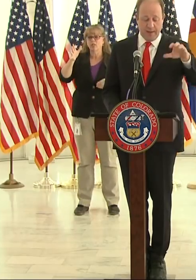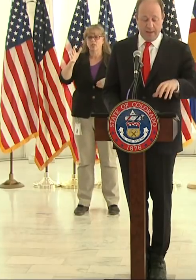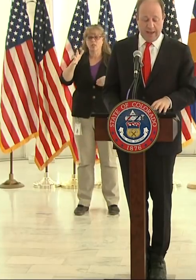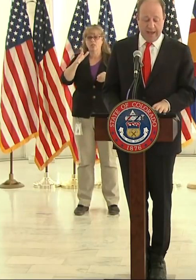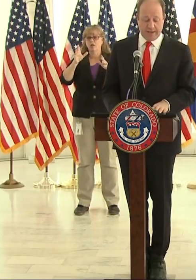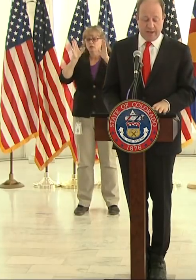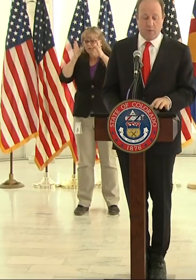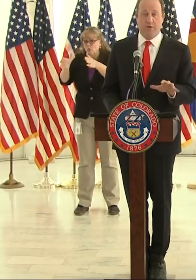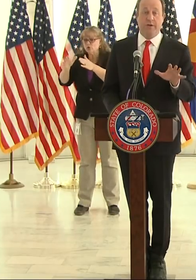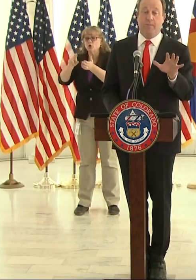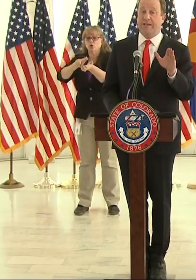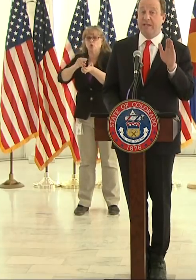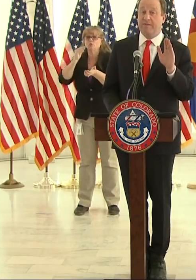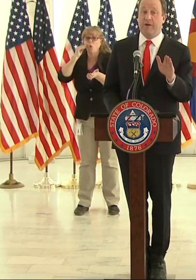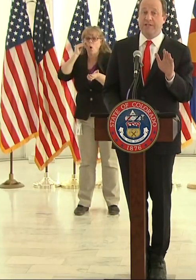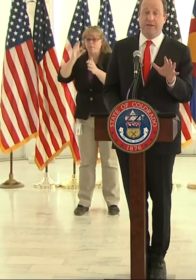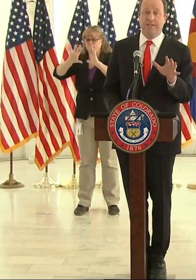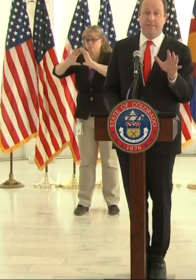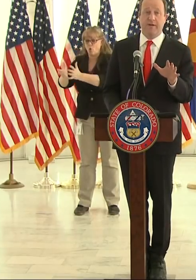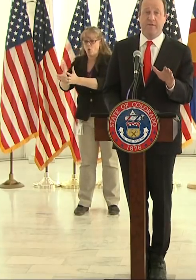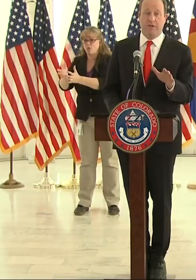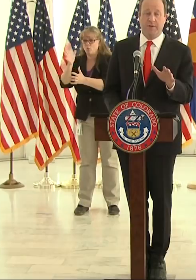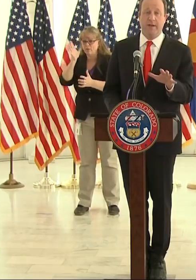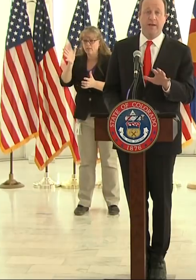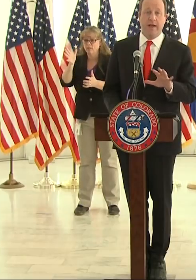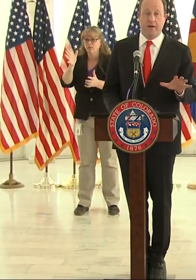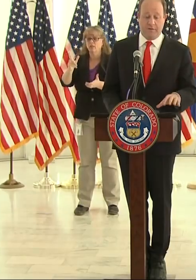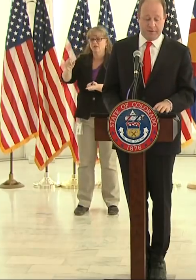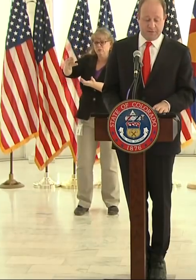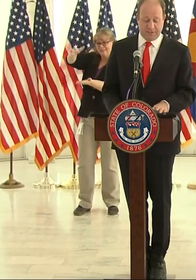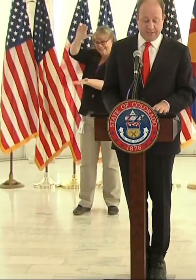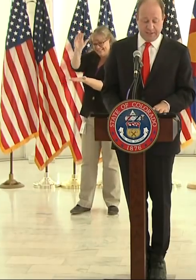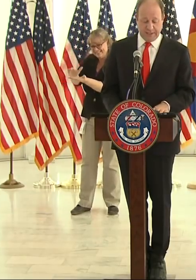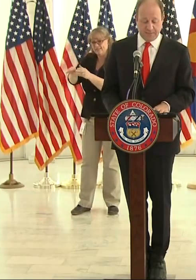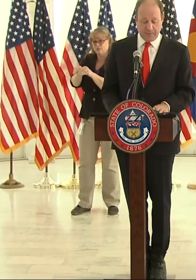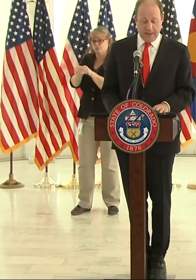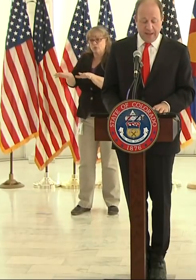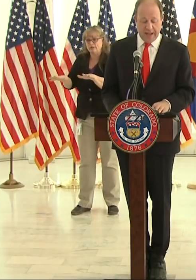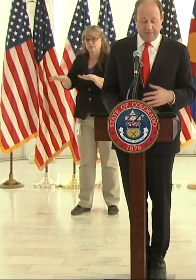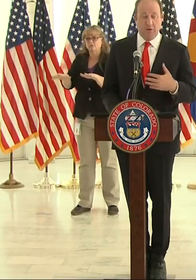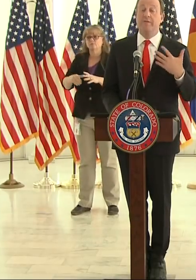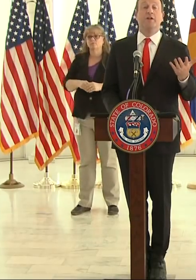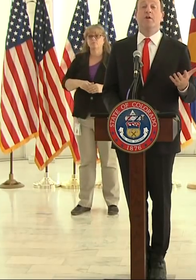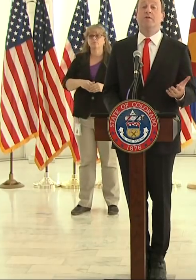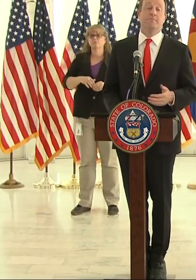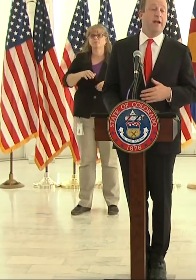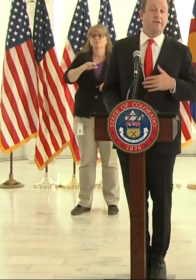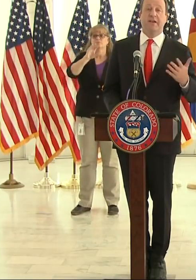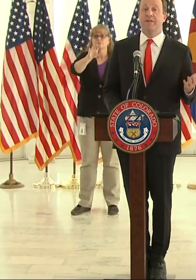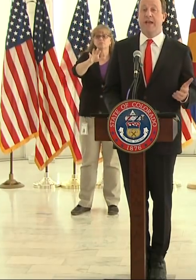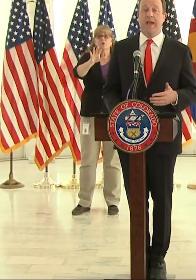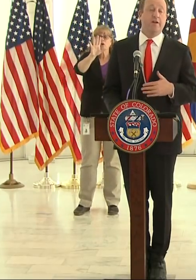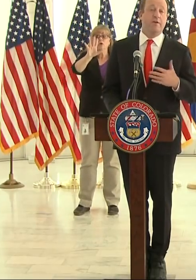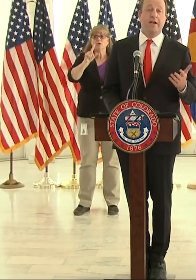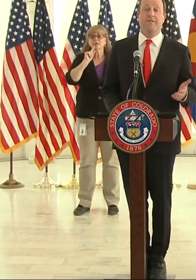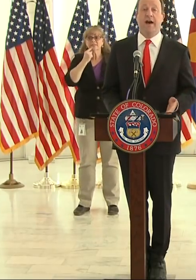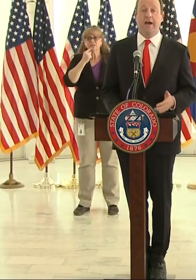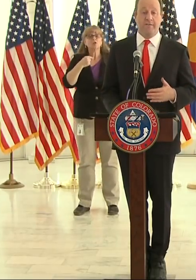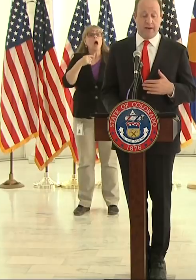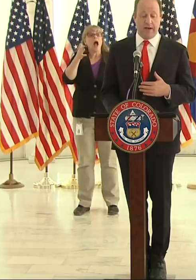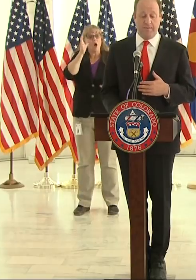transmission. And we're doing our best to get very serious about enforcement at all of those facilities. And if you live on your own and you're 78 or